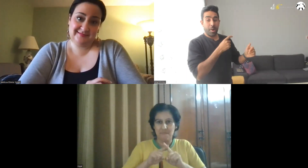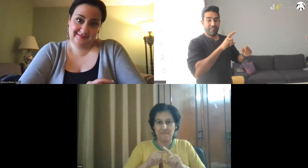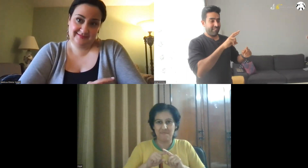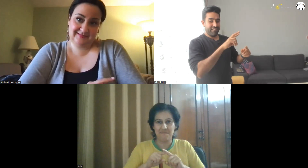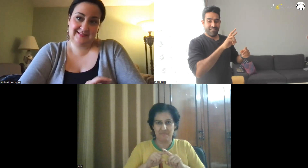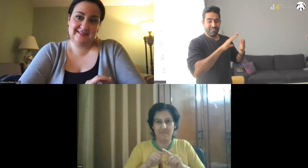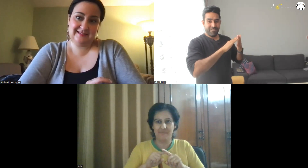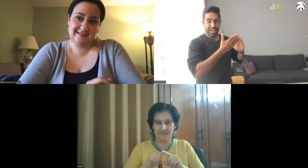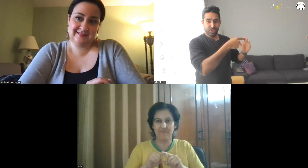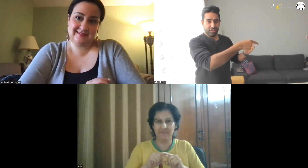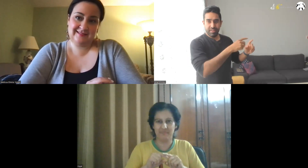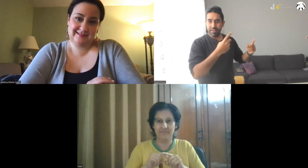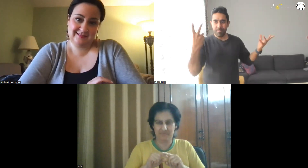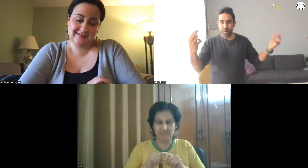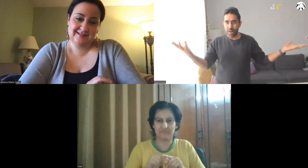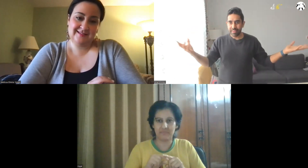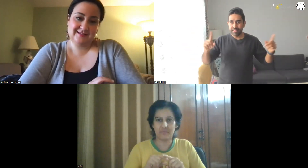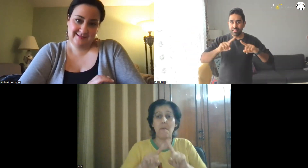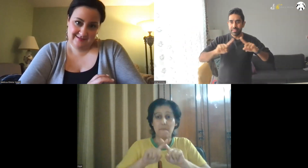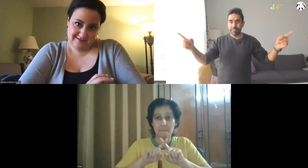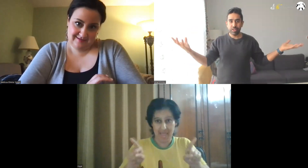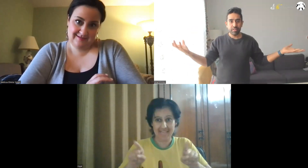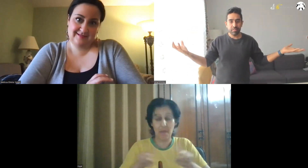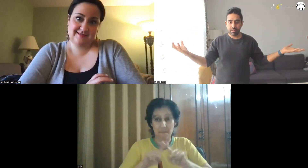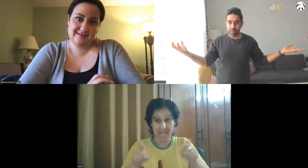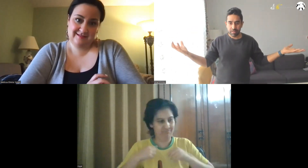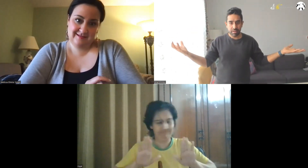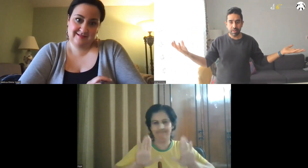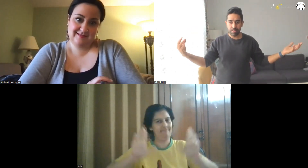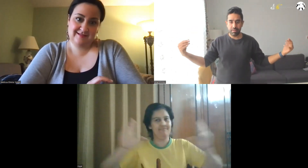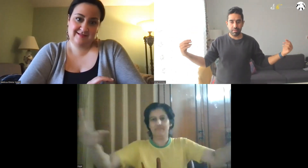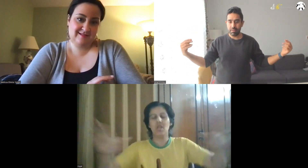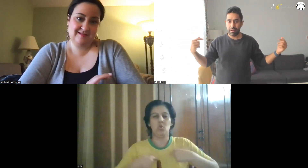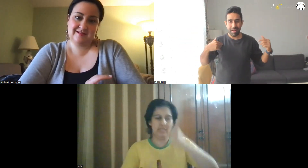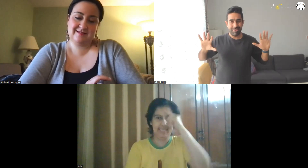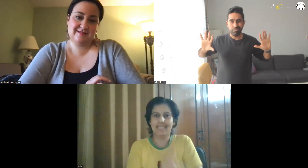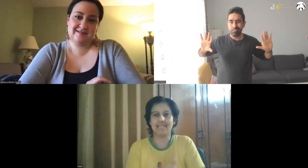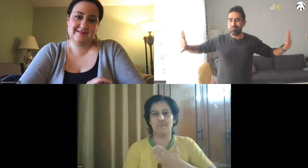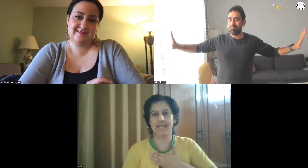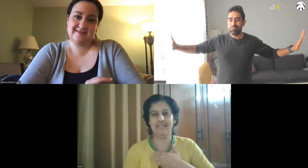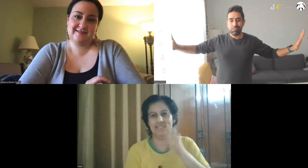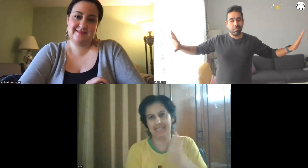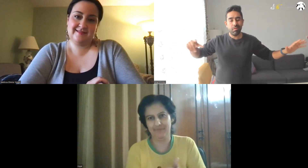And I have learned from both families. That is my family as well as